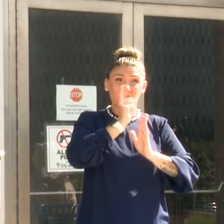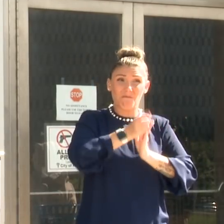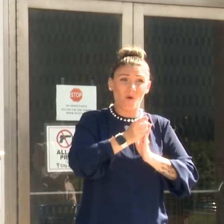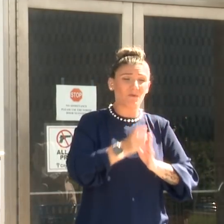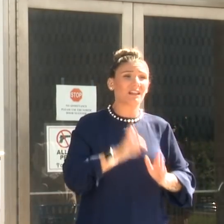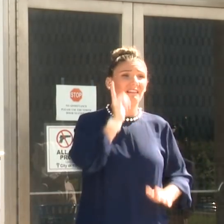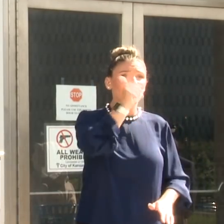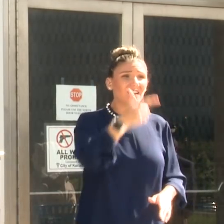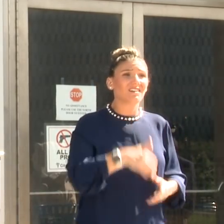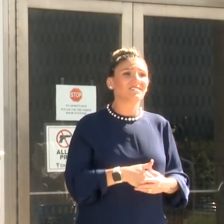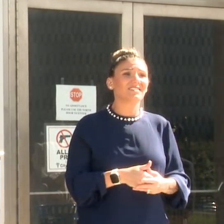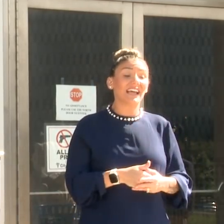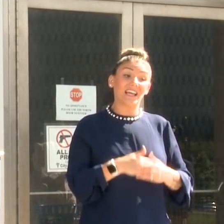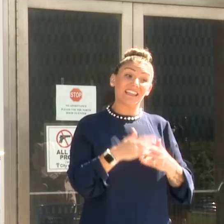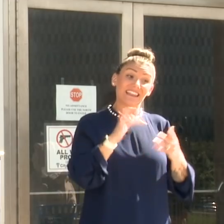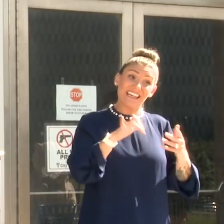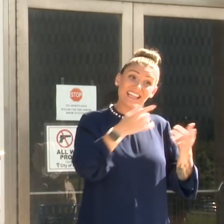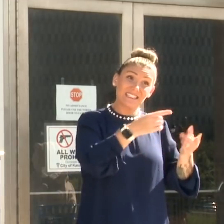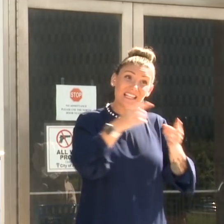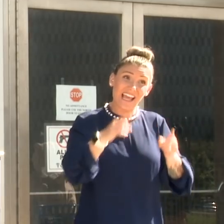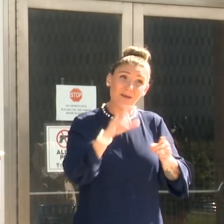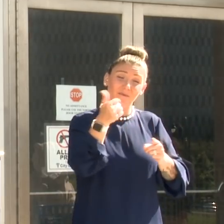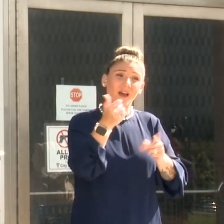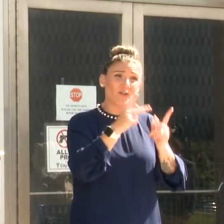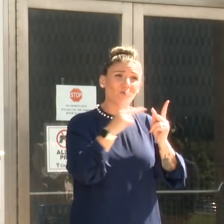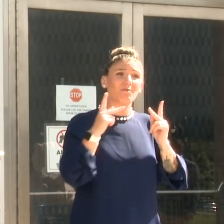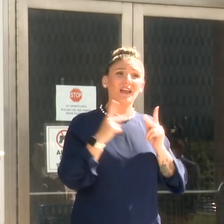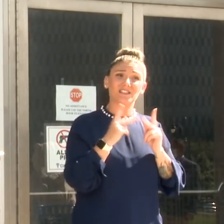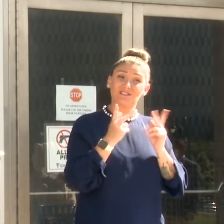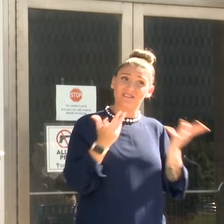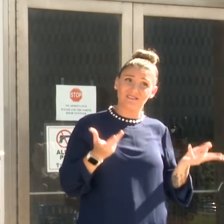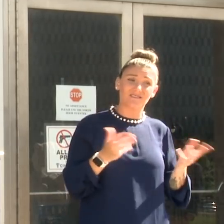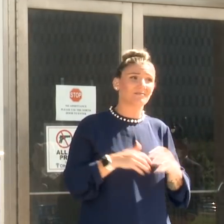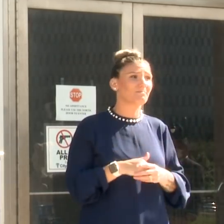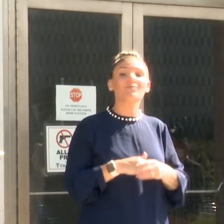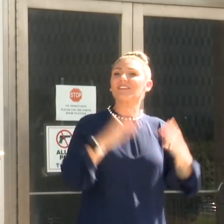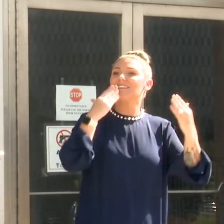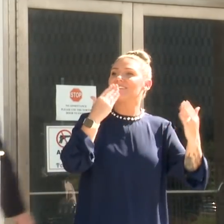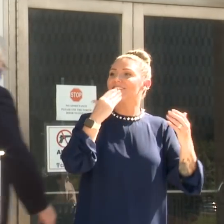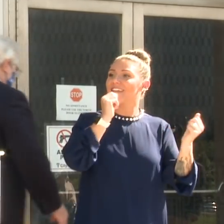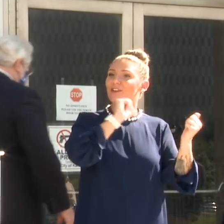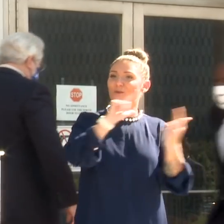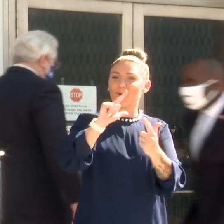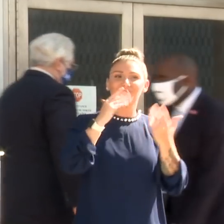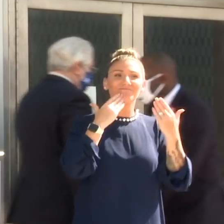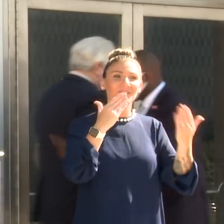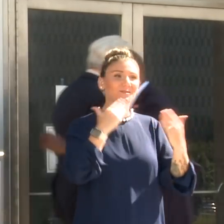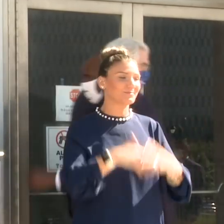And that's what's been happening in some other places. Thank you all.